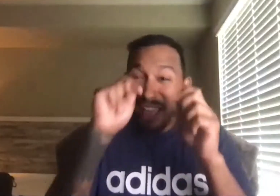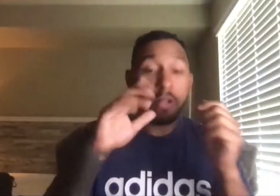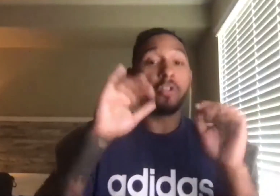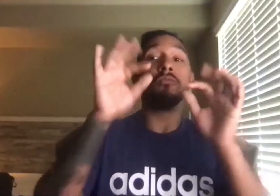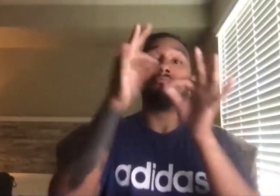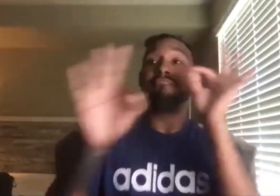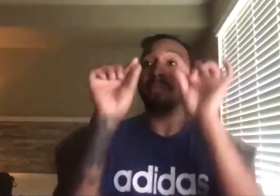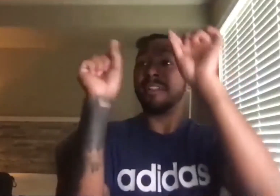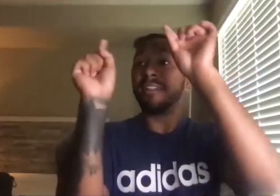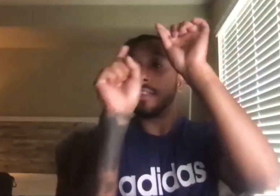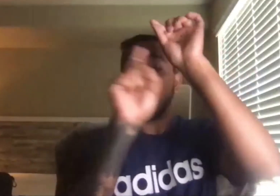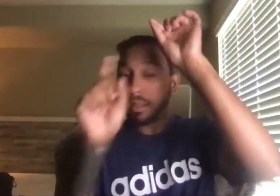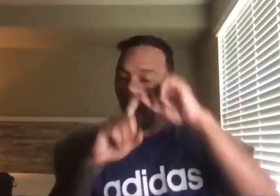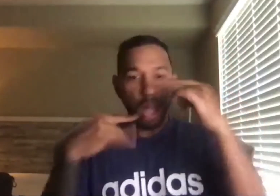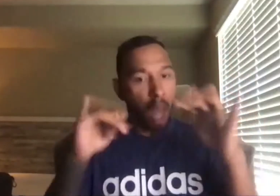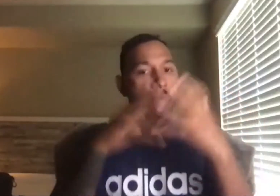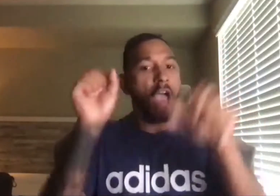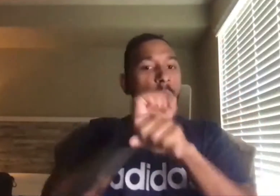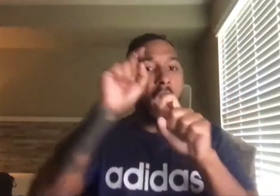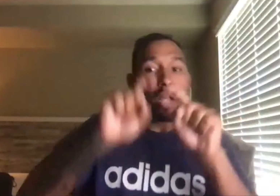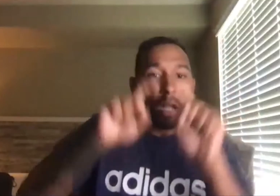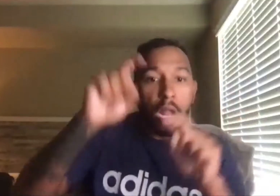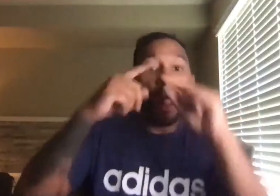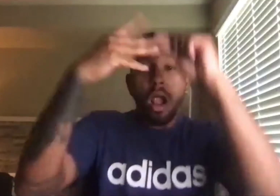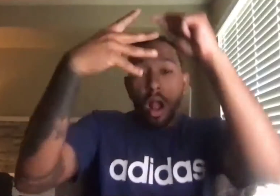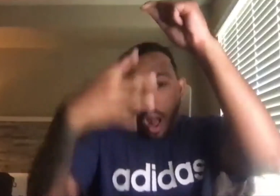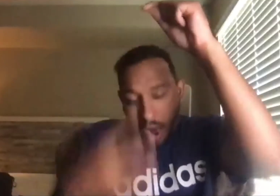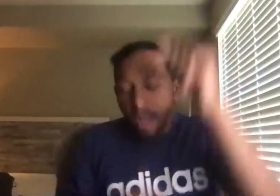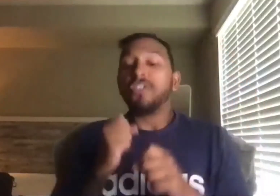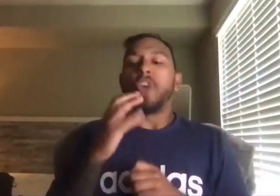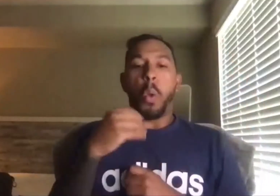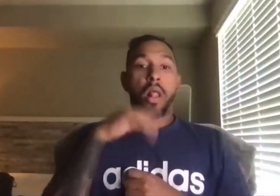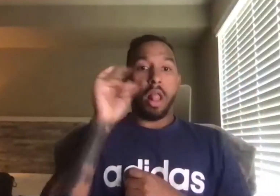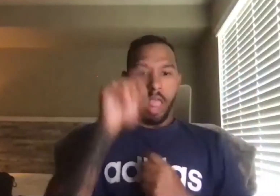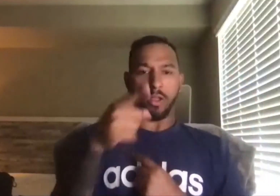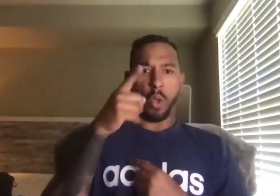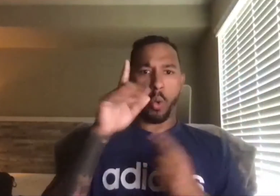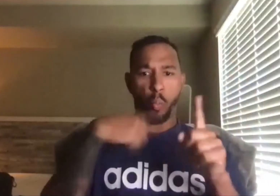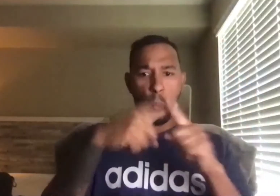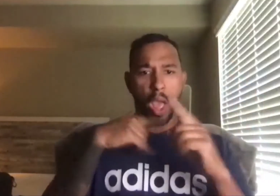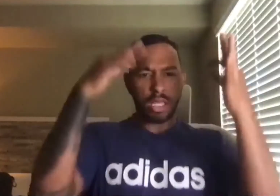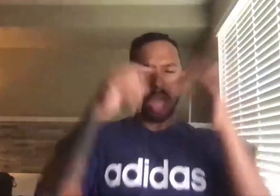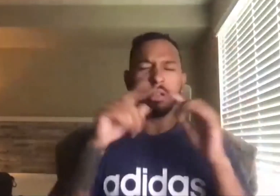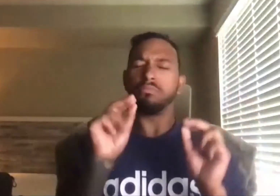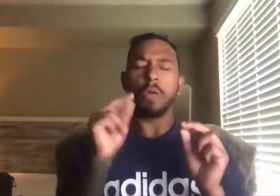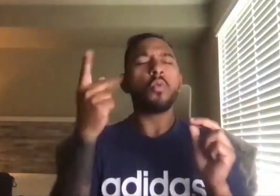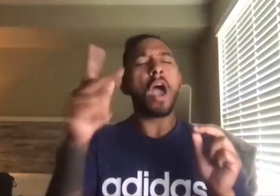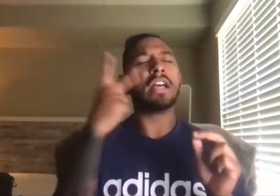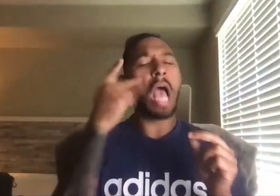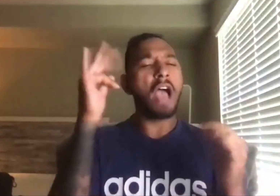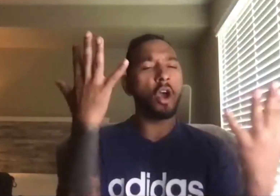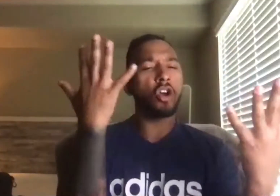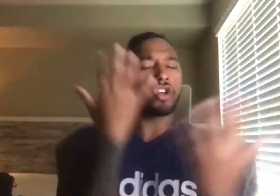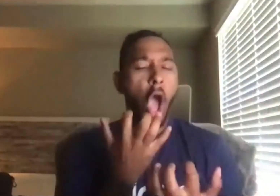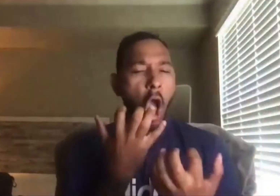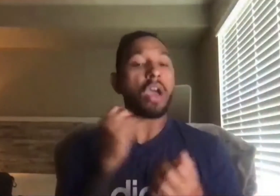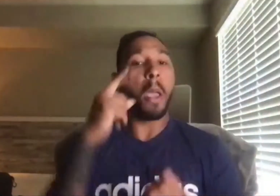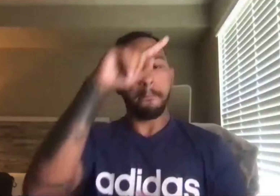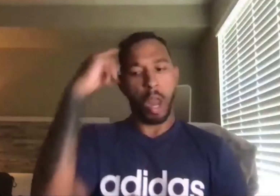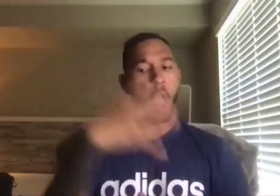quite a long process and can be very time consuming. So in the end, I